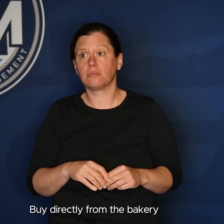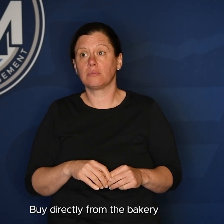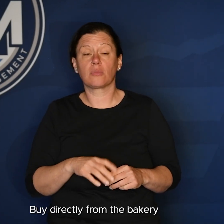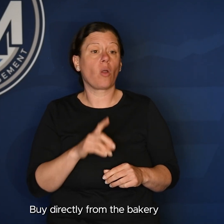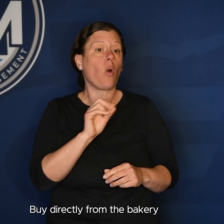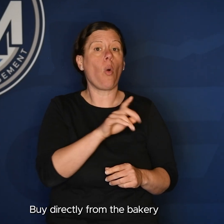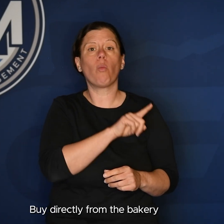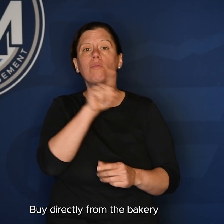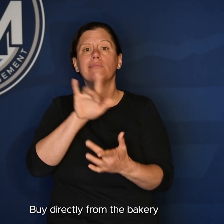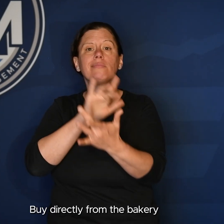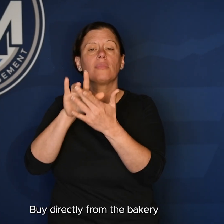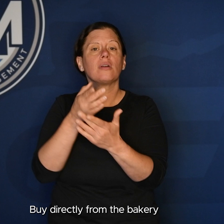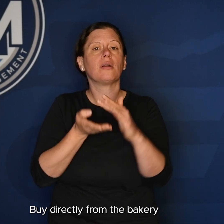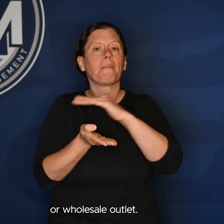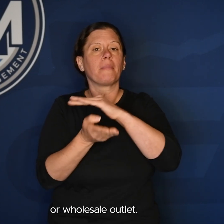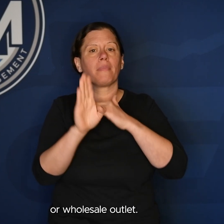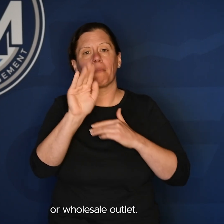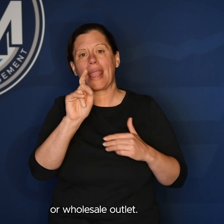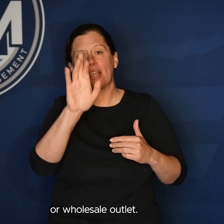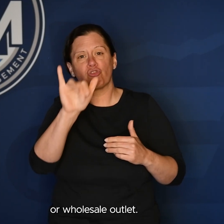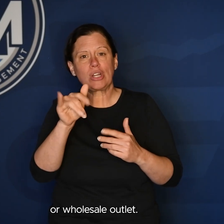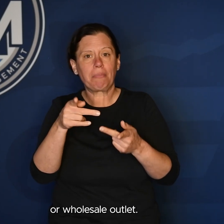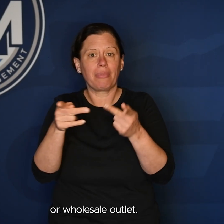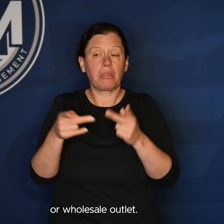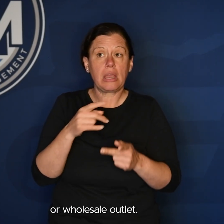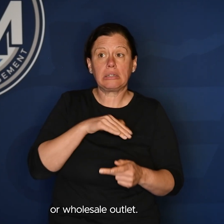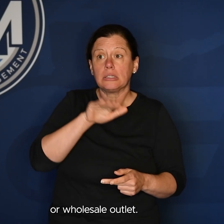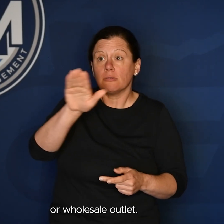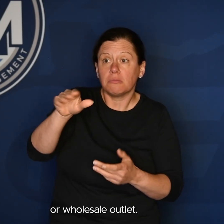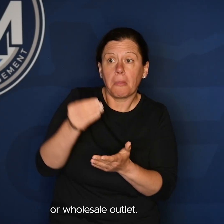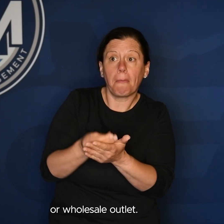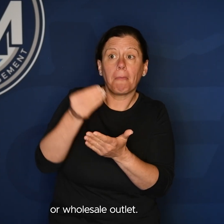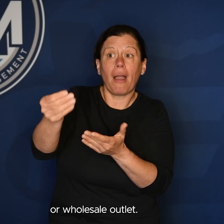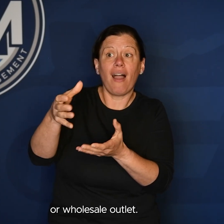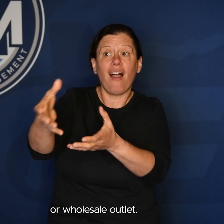Buy directly from the bakery or wholesale outlet.